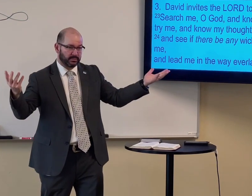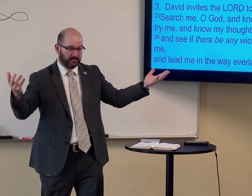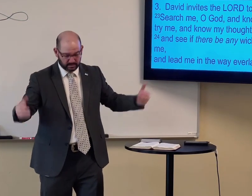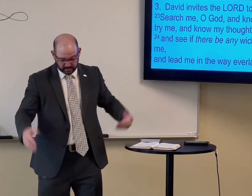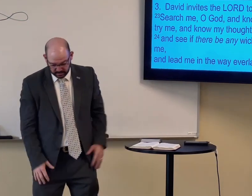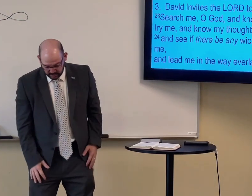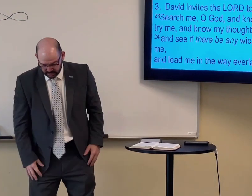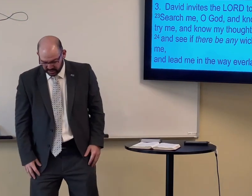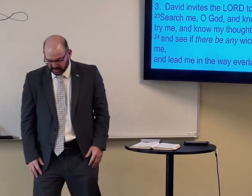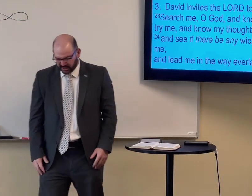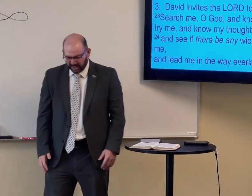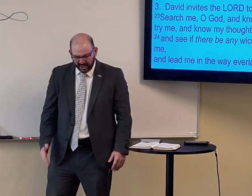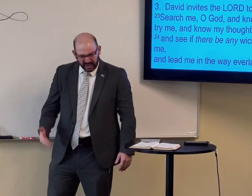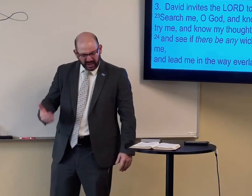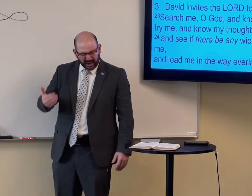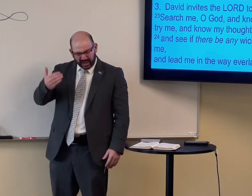to be thankful.